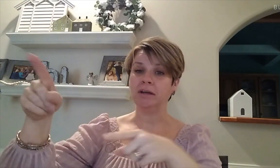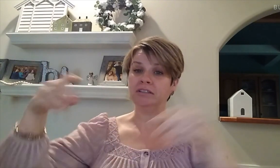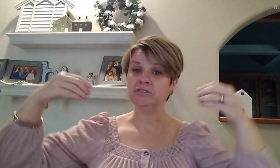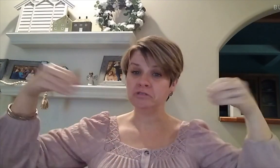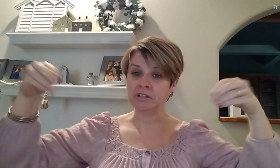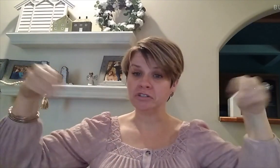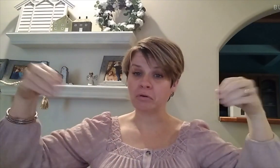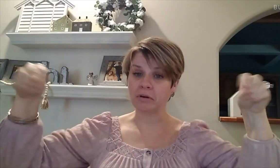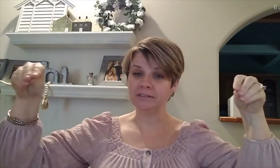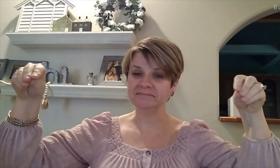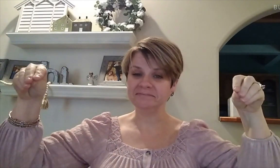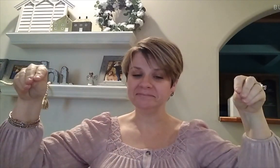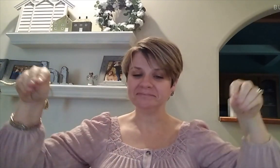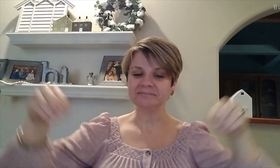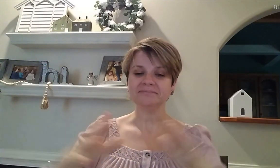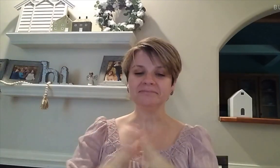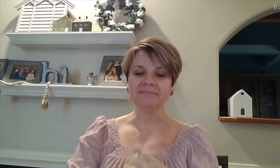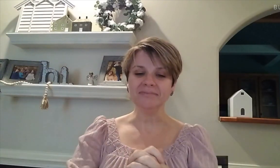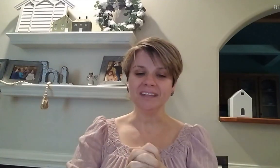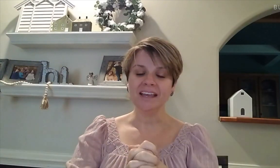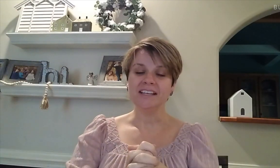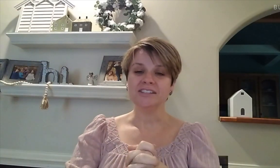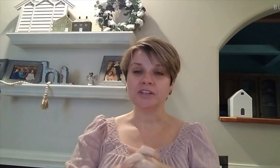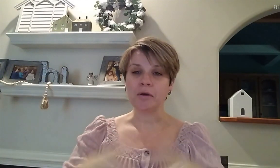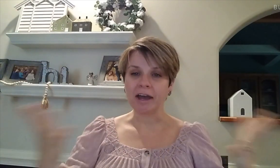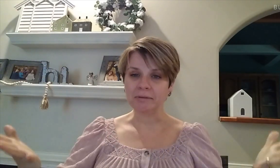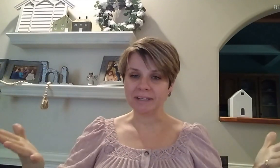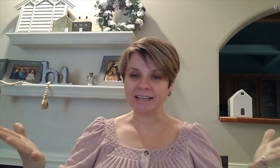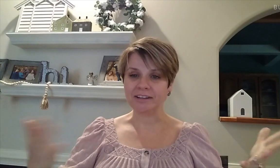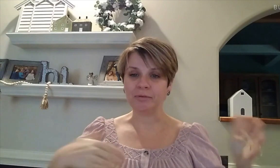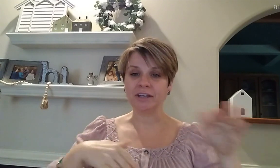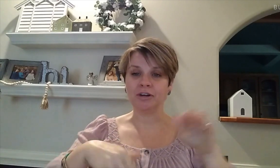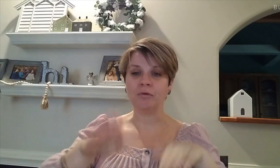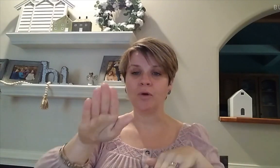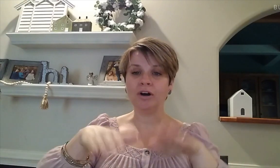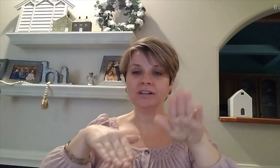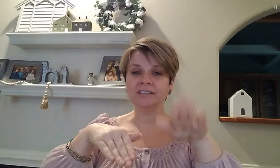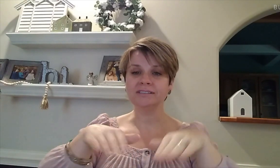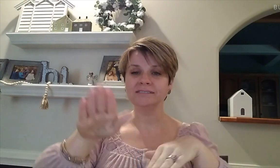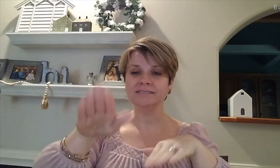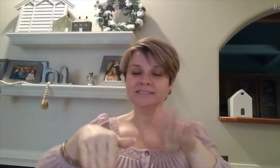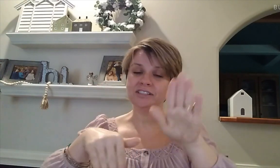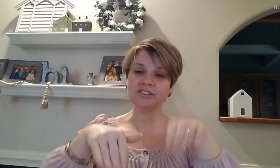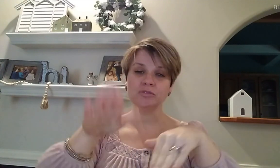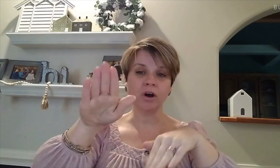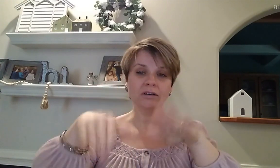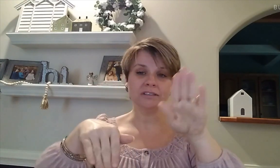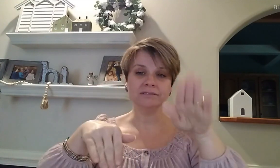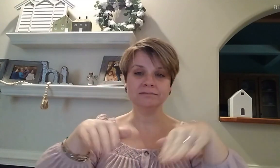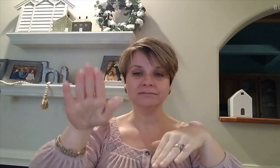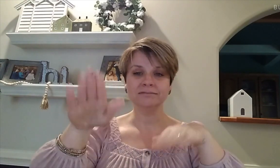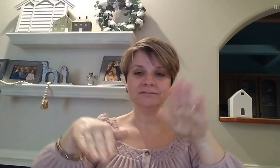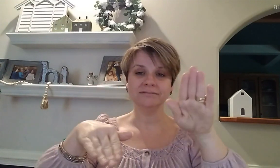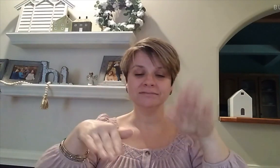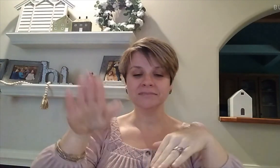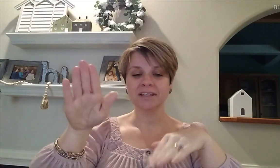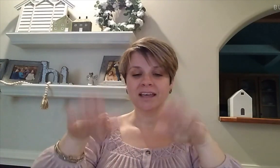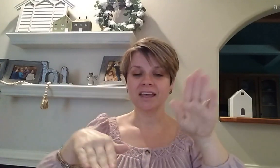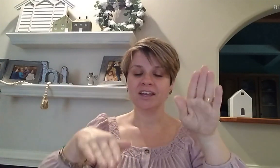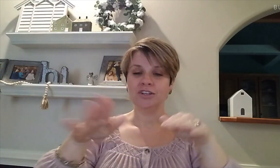going to the store. So how do we get there? We can walk. So you just walk. You